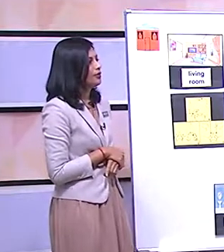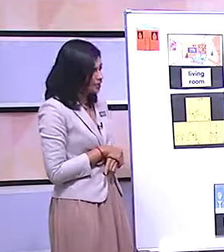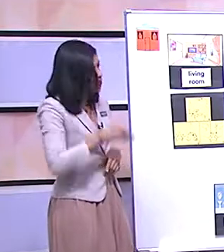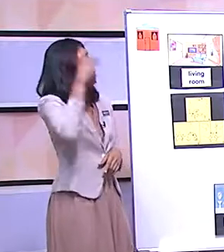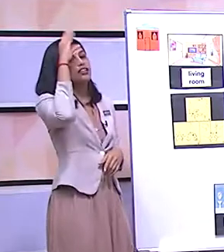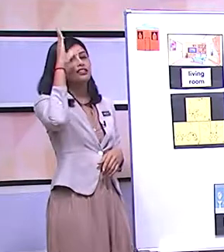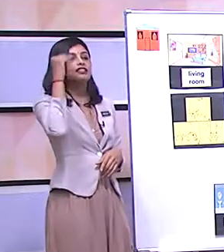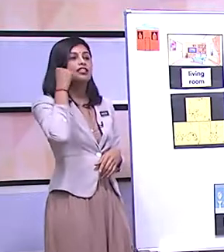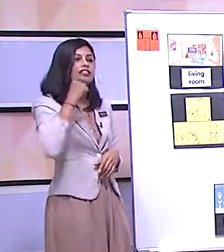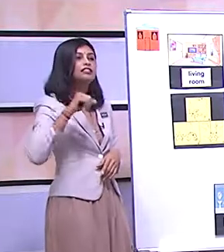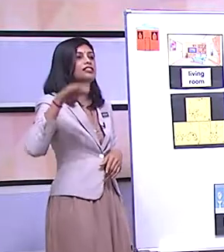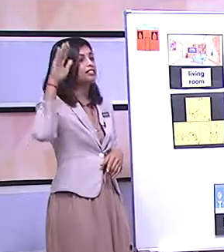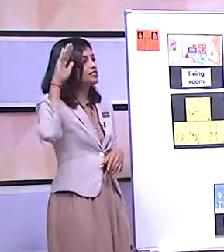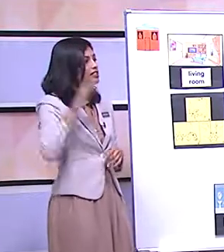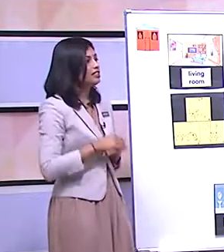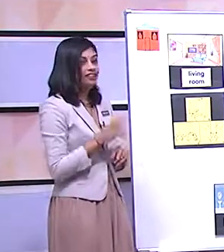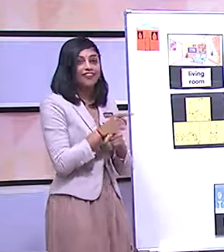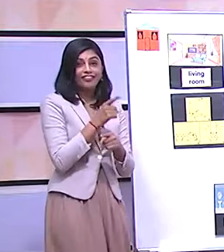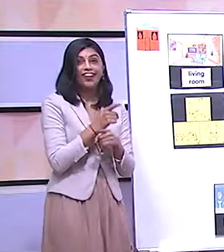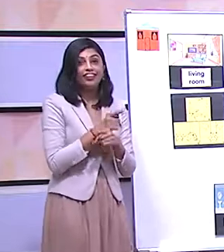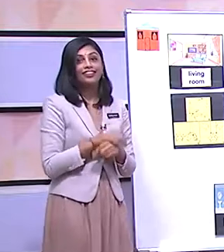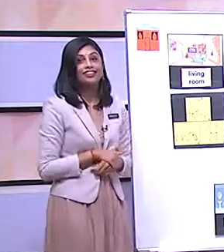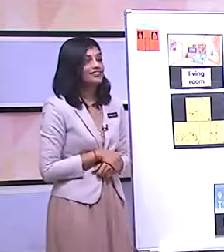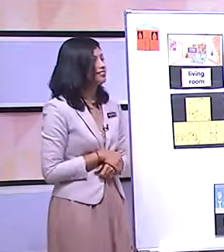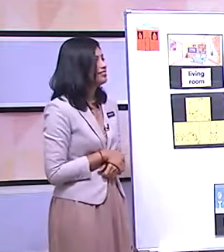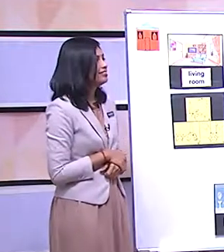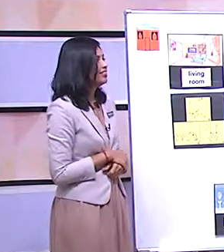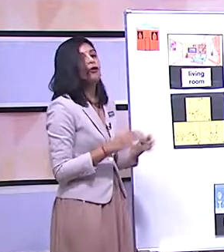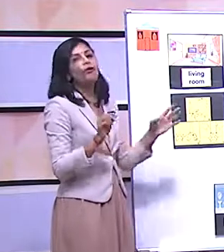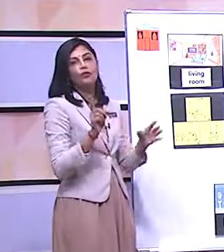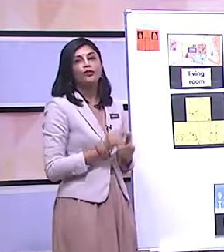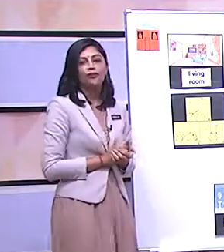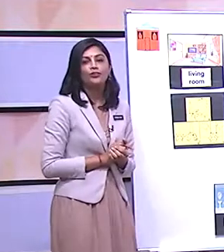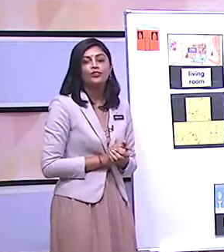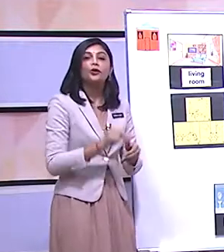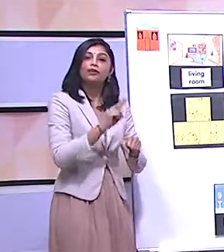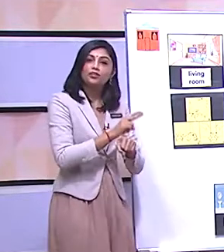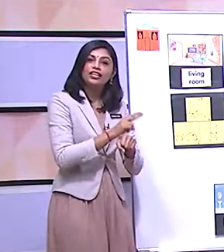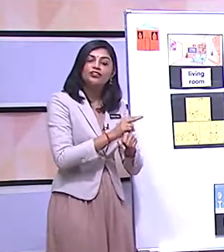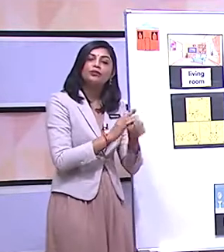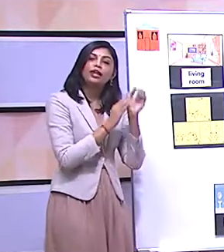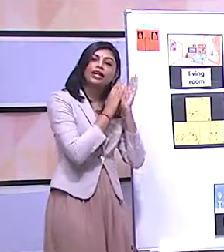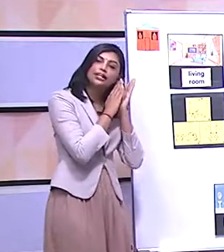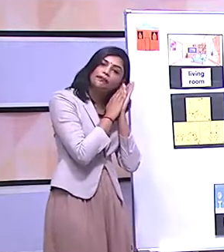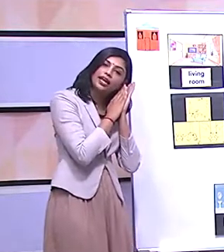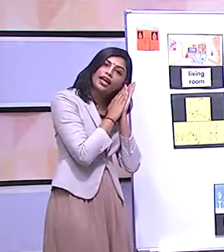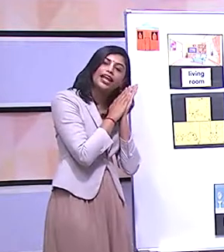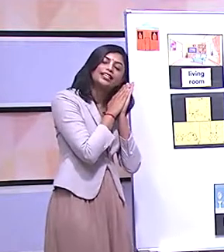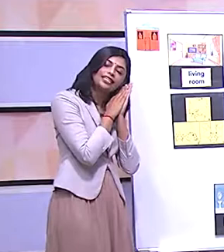brothers. Brothers. Sisters. Sisters. Correct, right? No, we don't. We use it to put under the head and